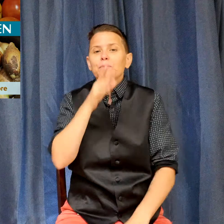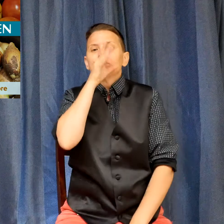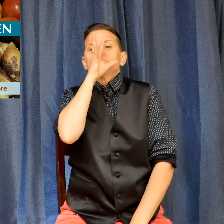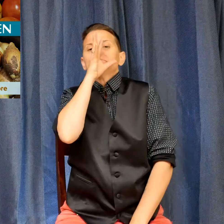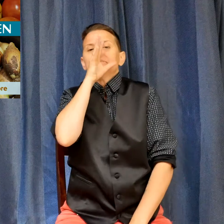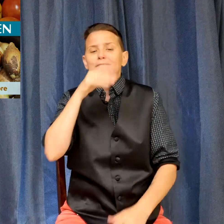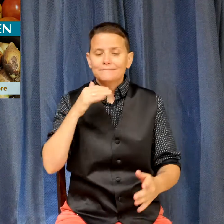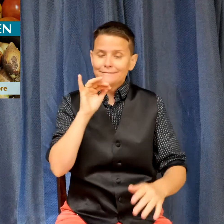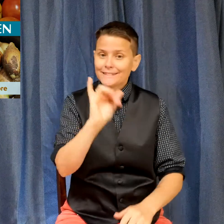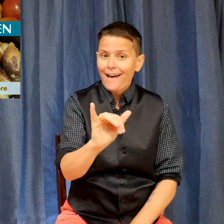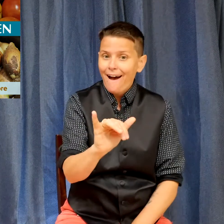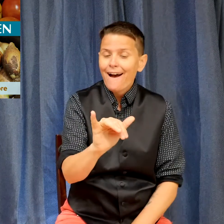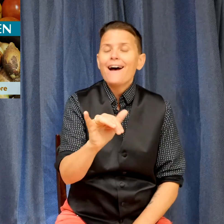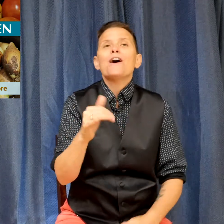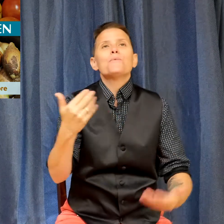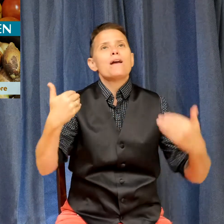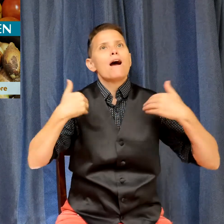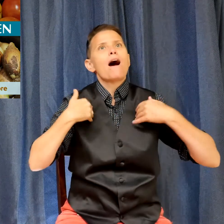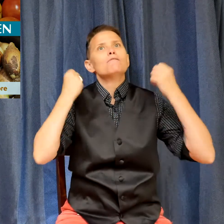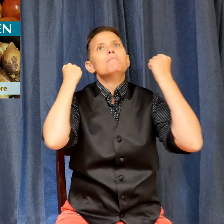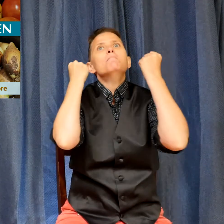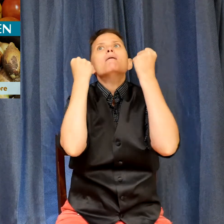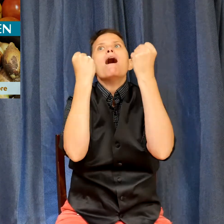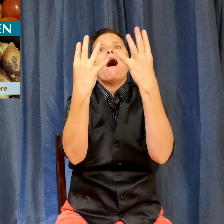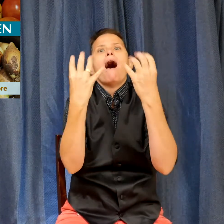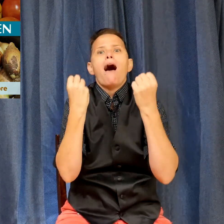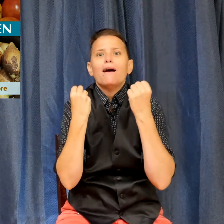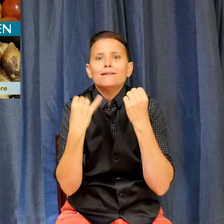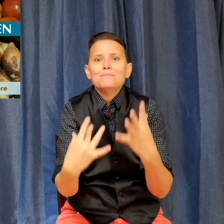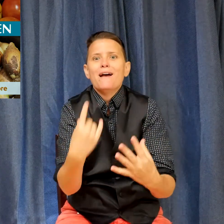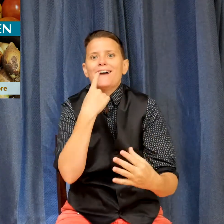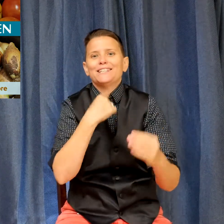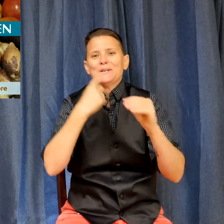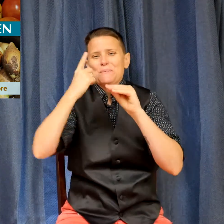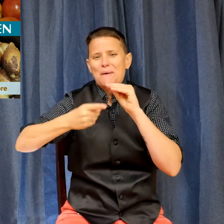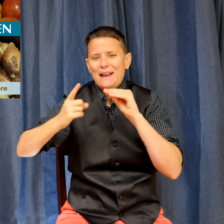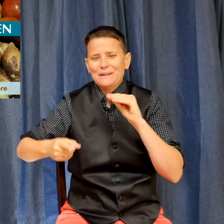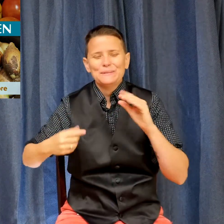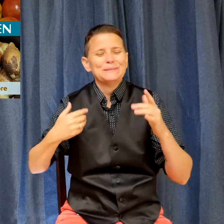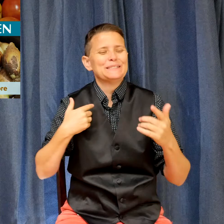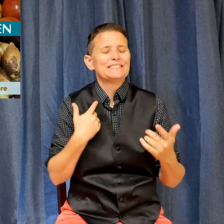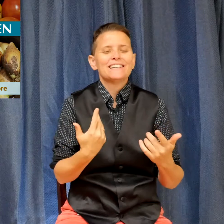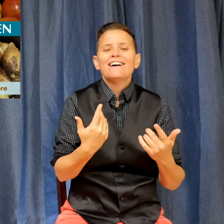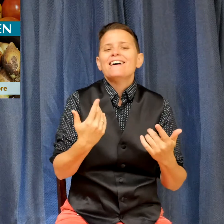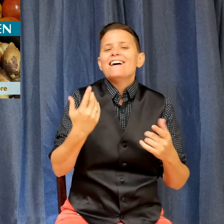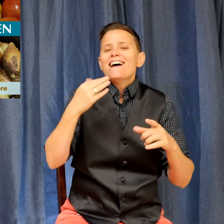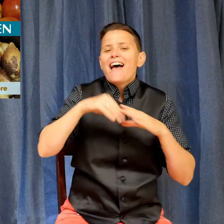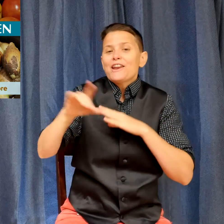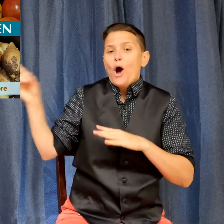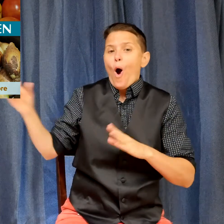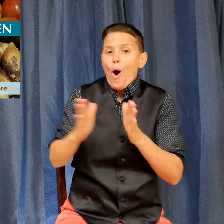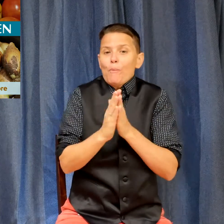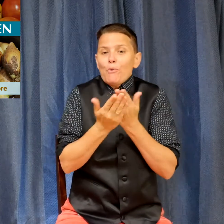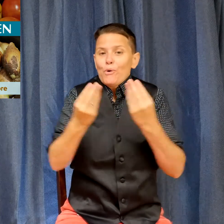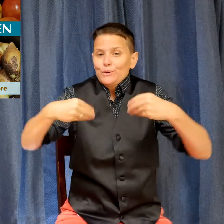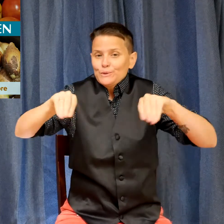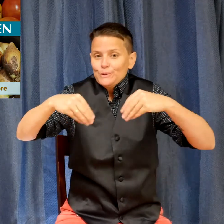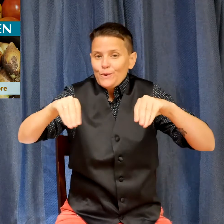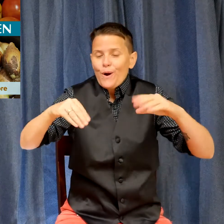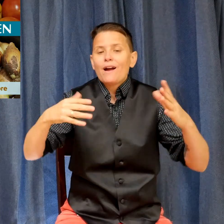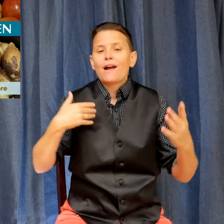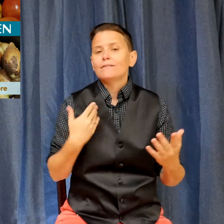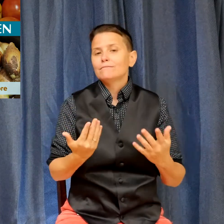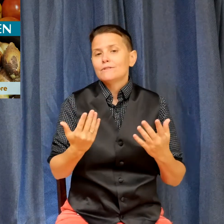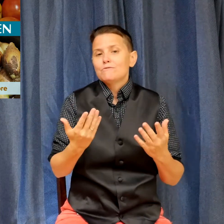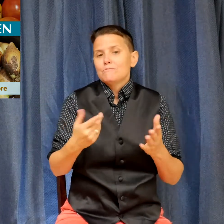prolific community garden. So we invite you to stop by the UCOH bookstore for tomatoes, and so much